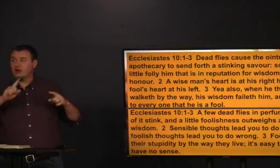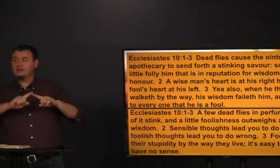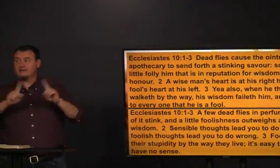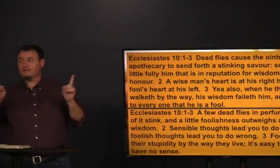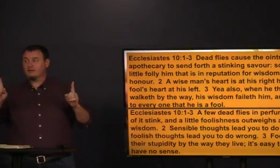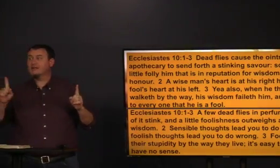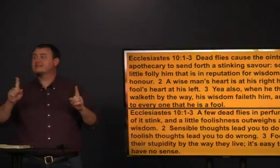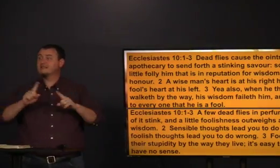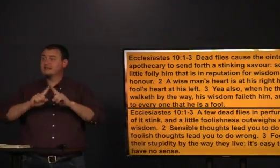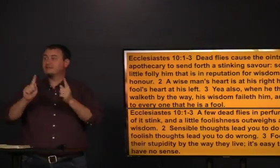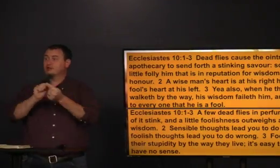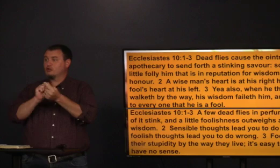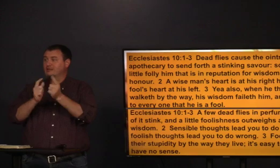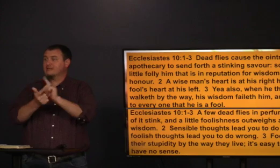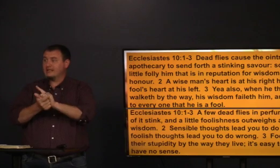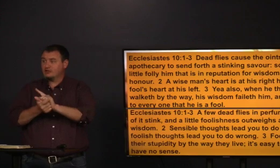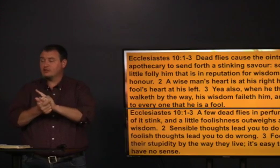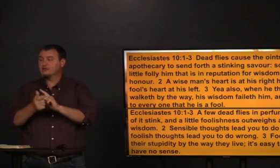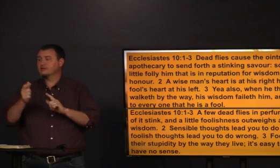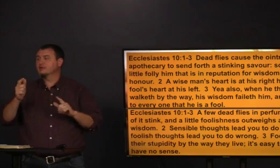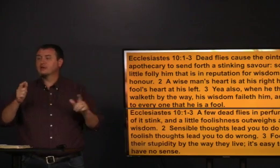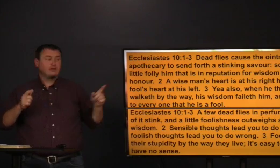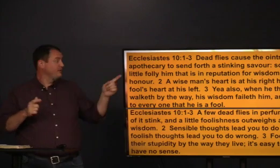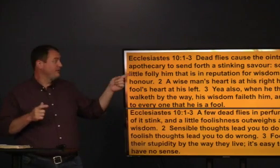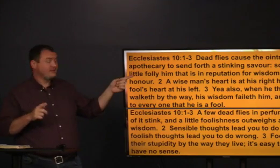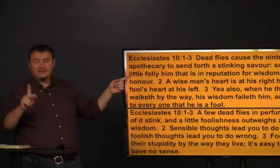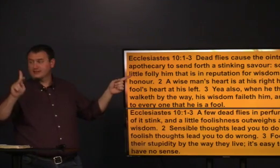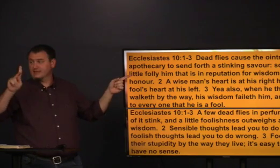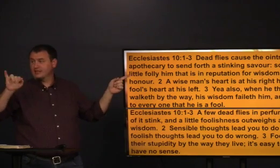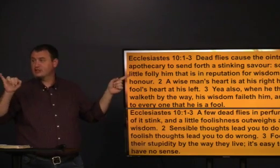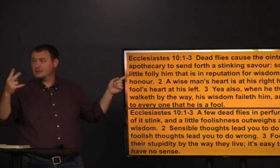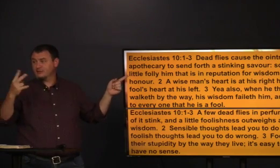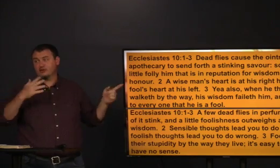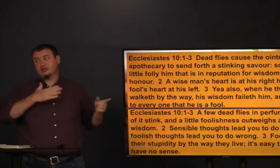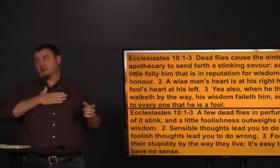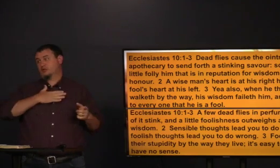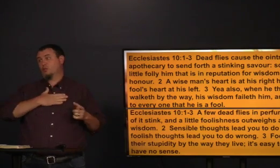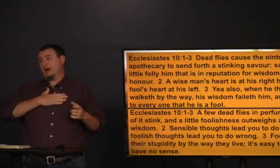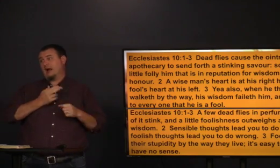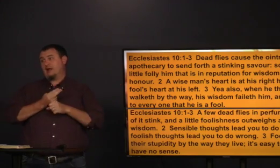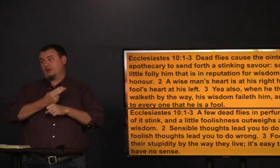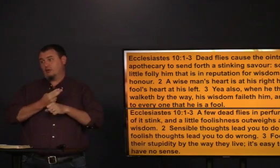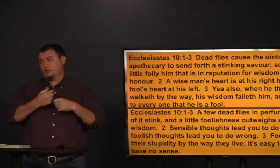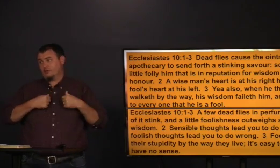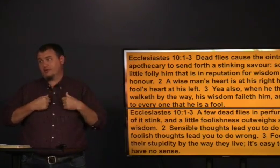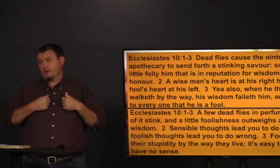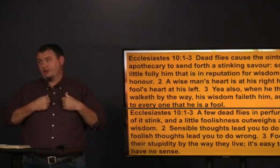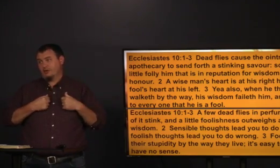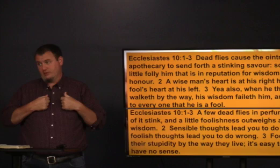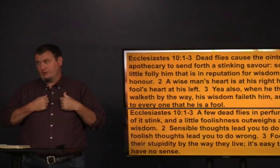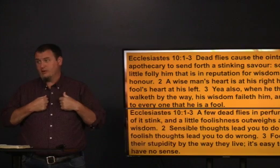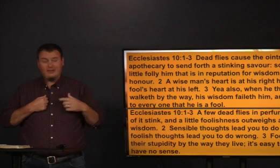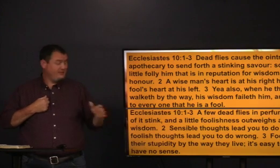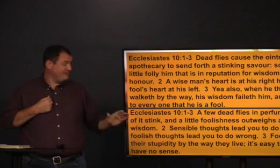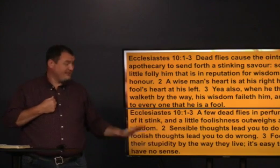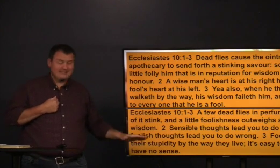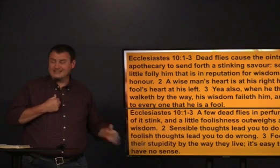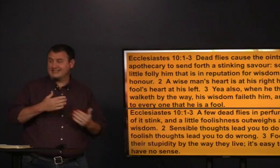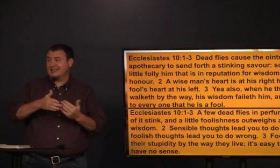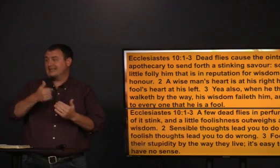they are different. It's different translations. This is King James Version, what I use. This is an